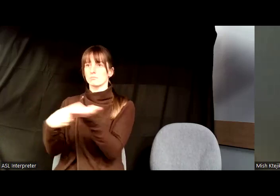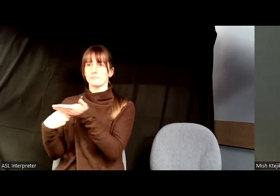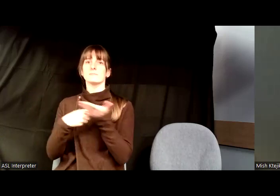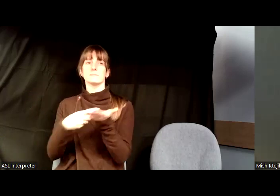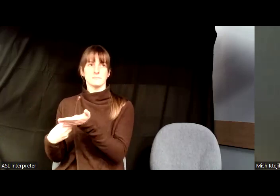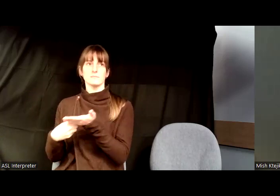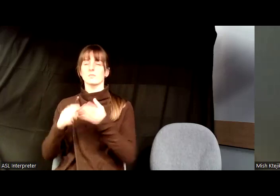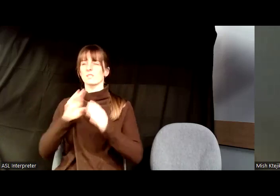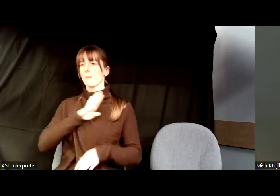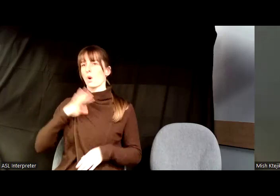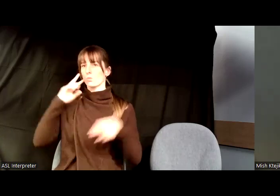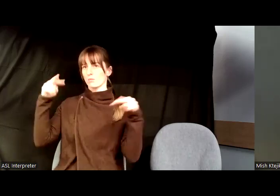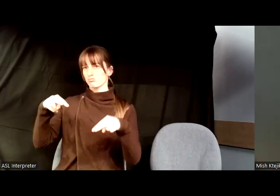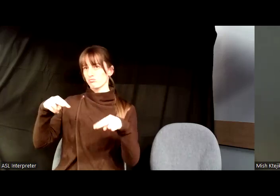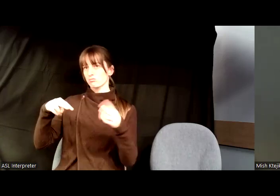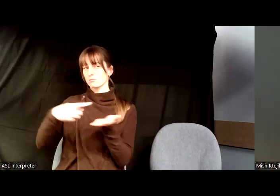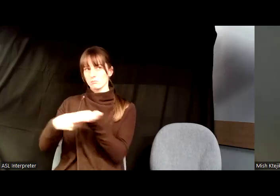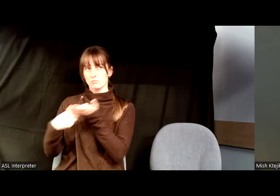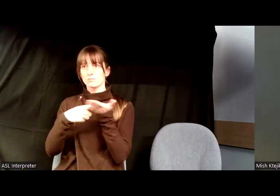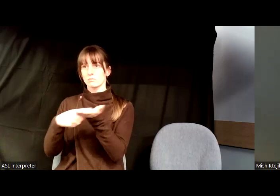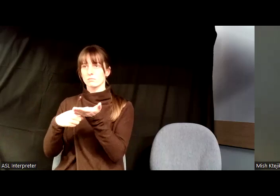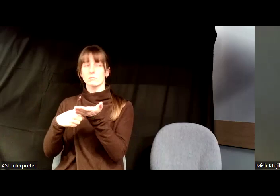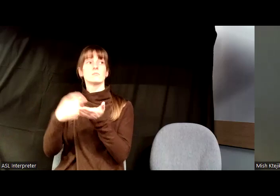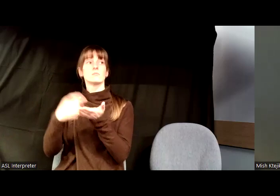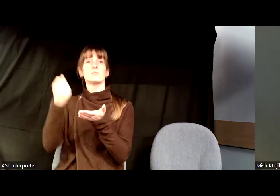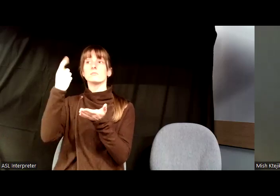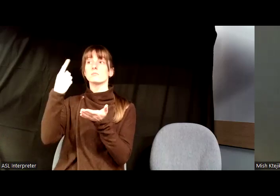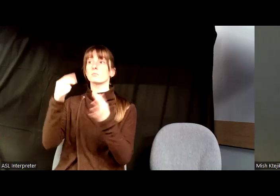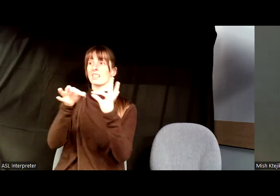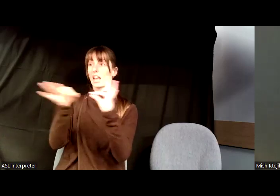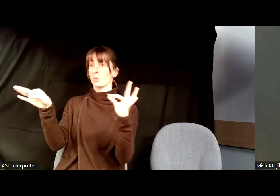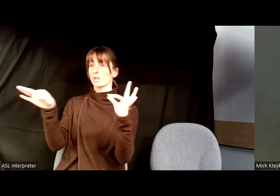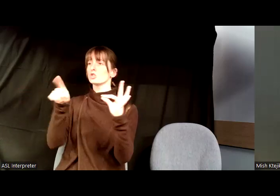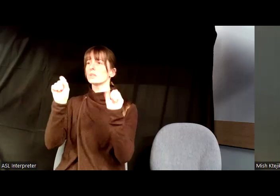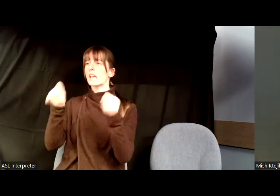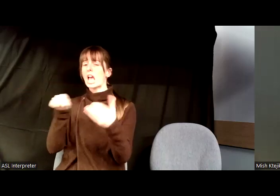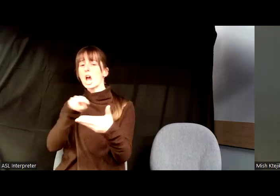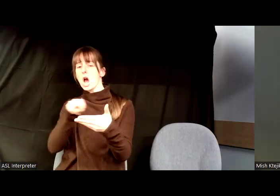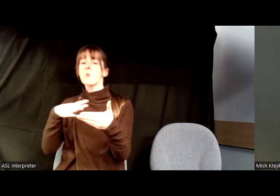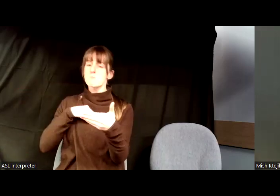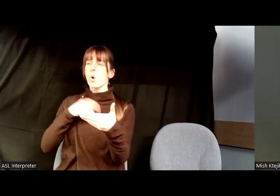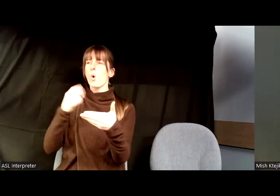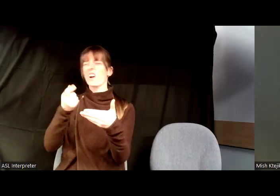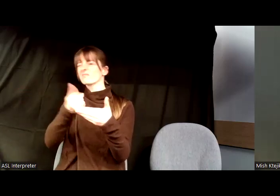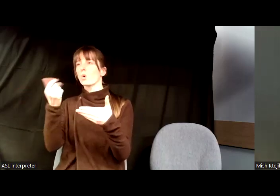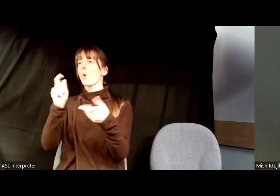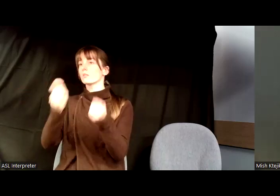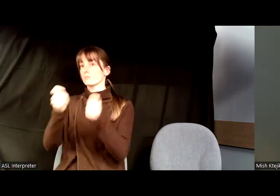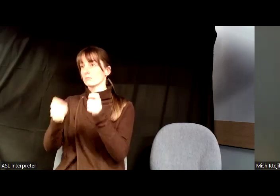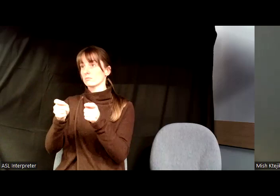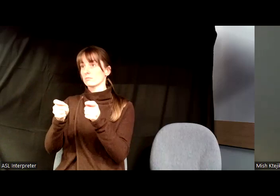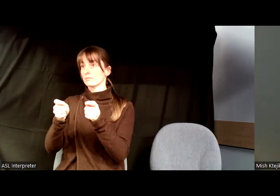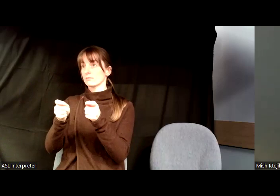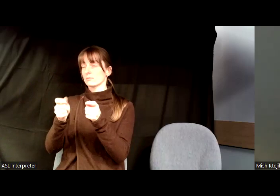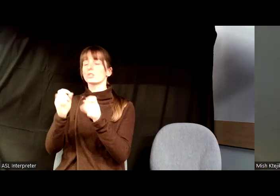The language, and this is where you guys can make changes, take things out. Of course, we want to try to stay